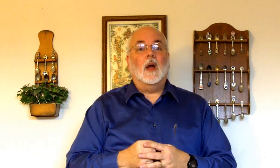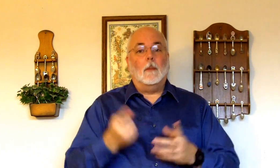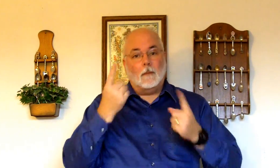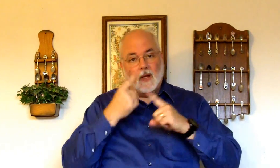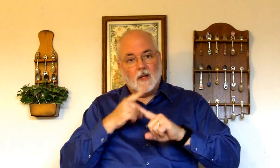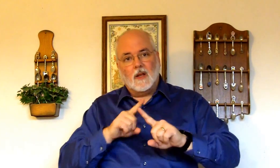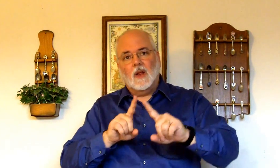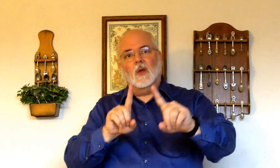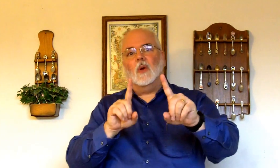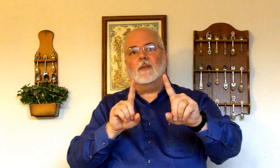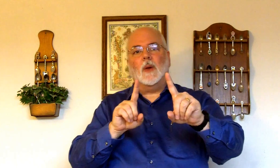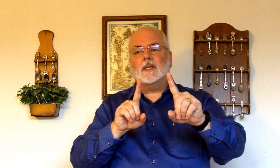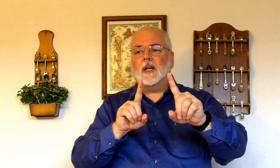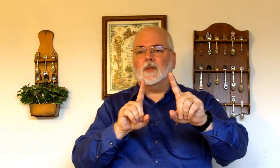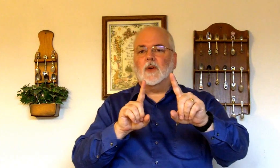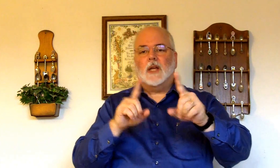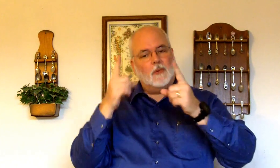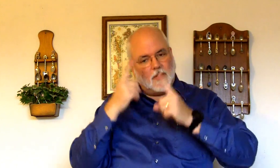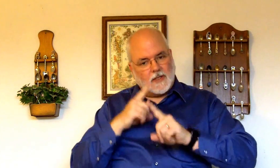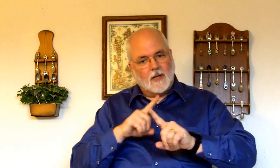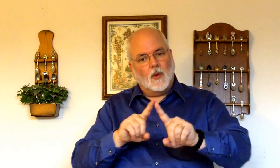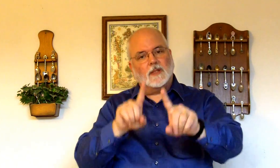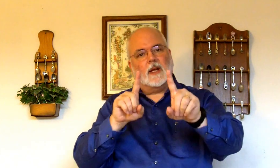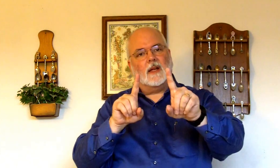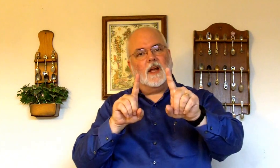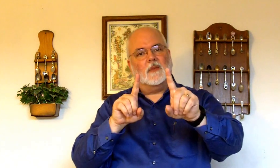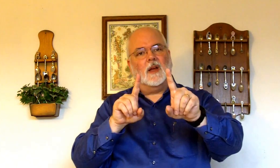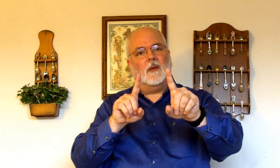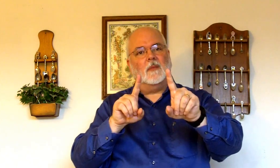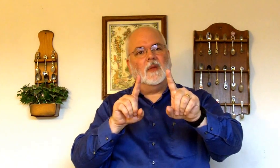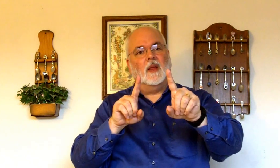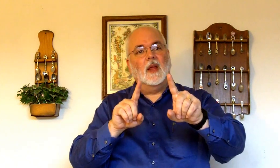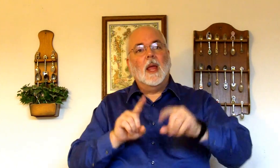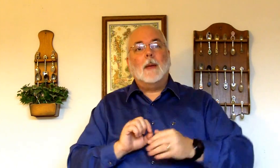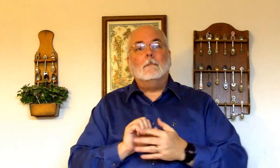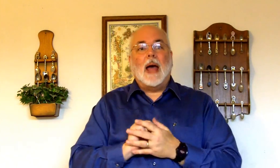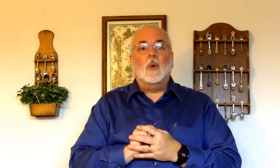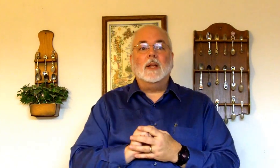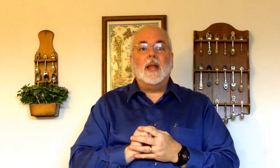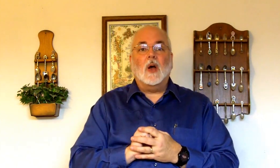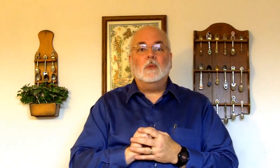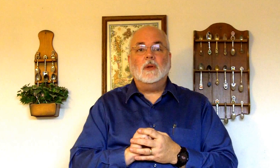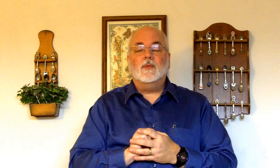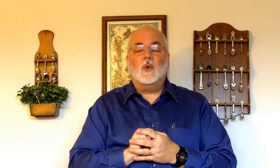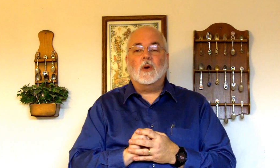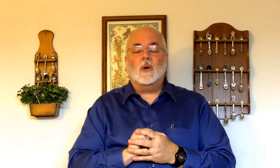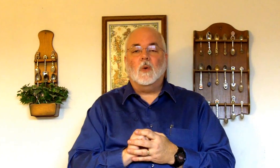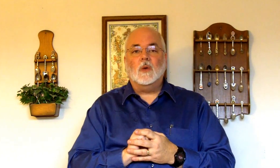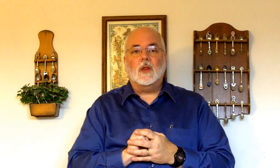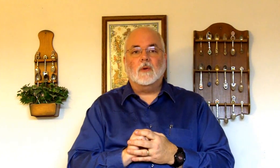Come. Whatever way you signed it the first time, do it the same way the second time. Come. Bowing down before your holy